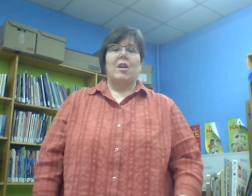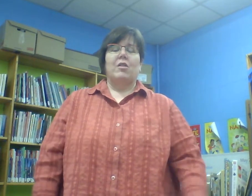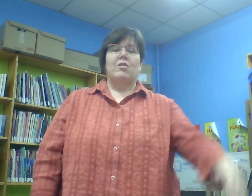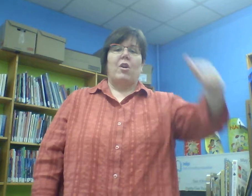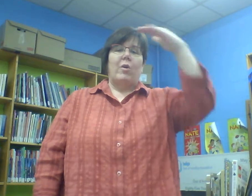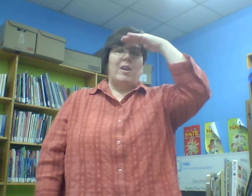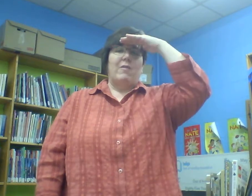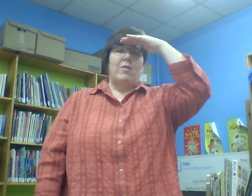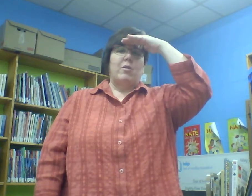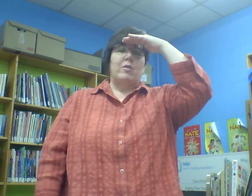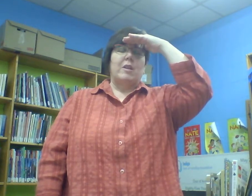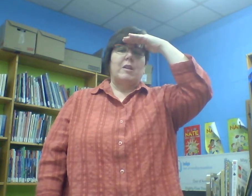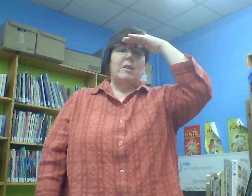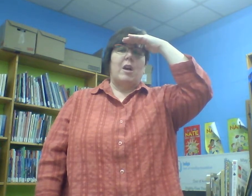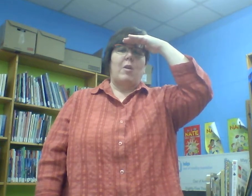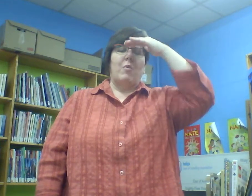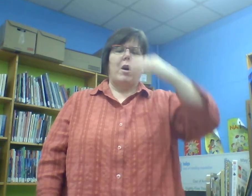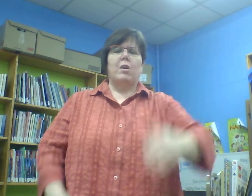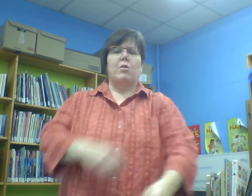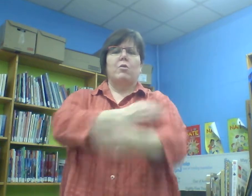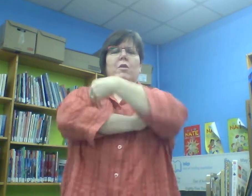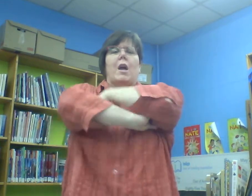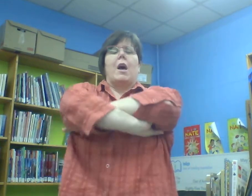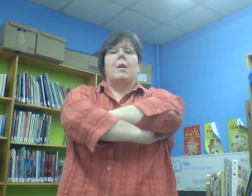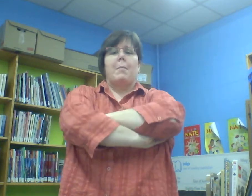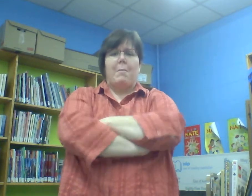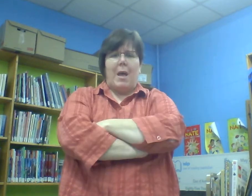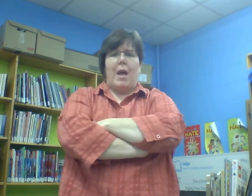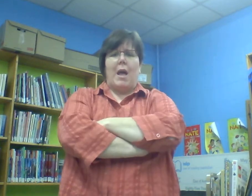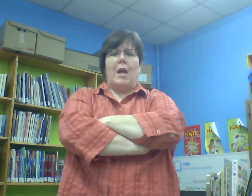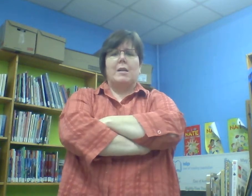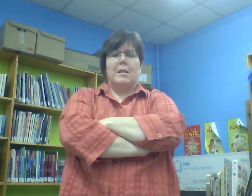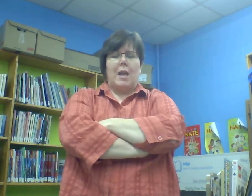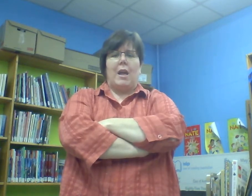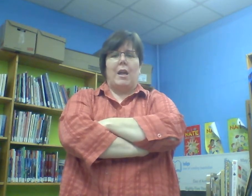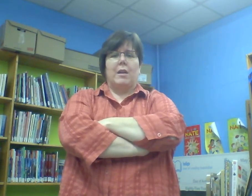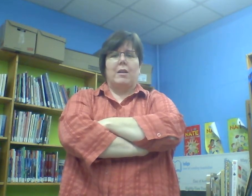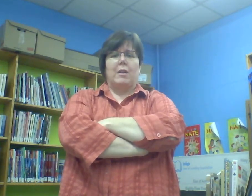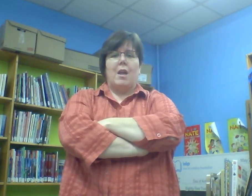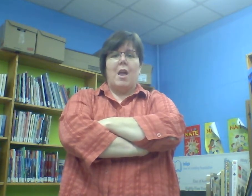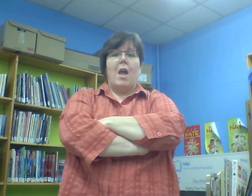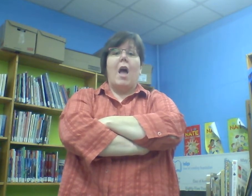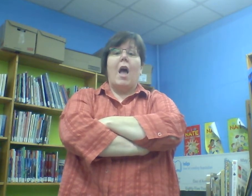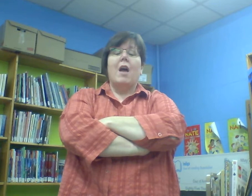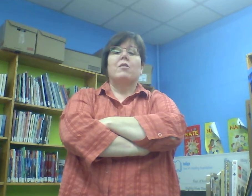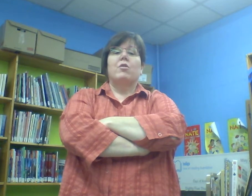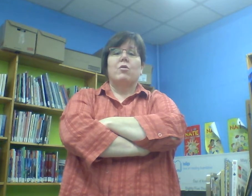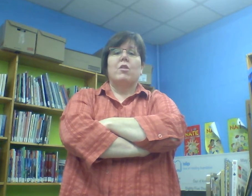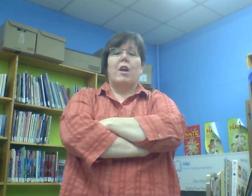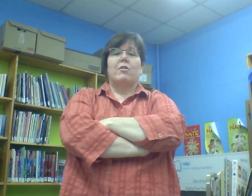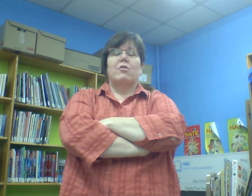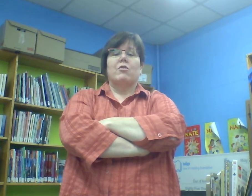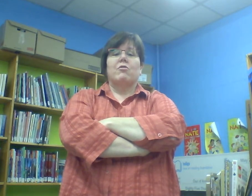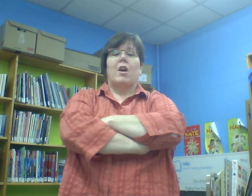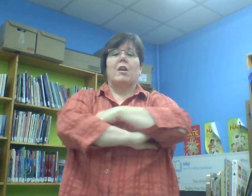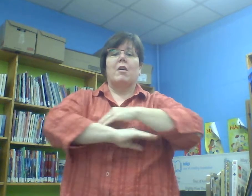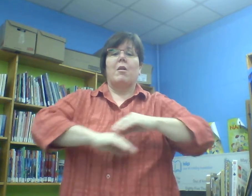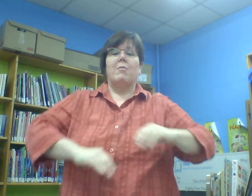So if you see someone who's had a bad day, and you'd like to try and make